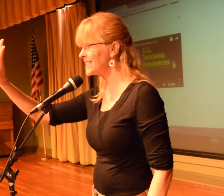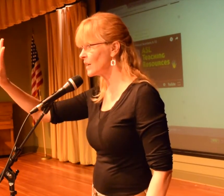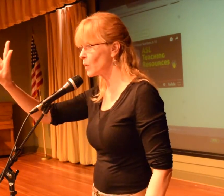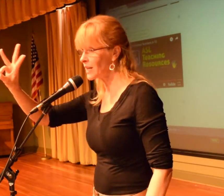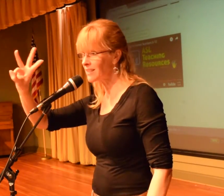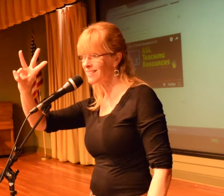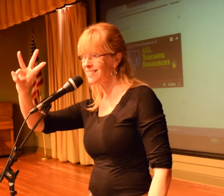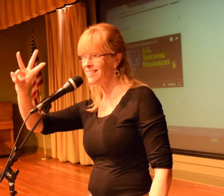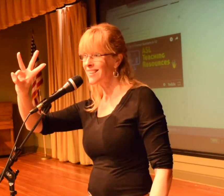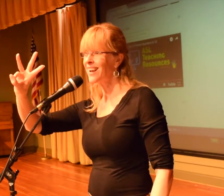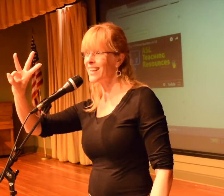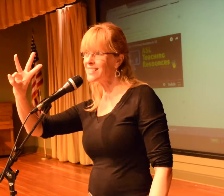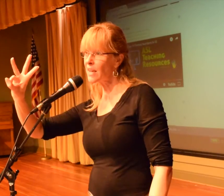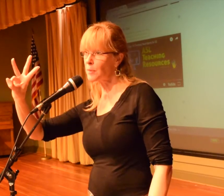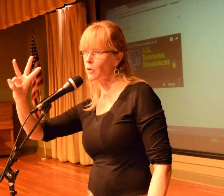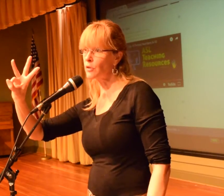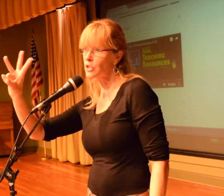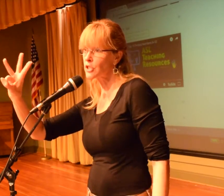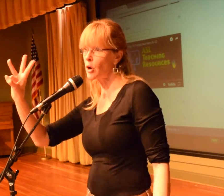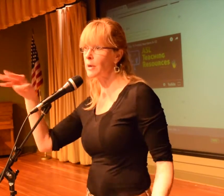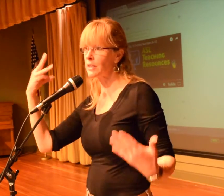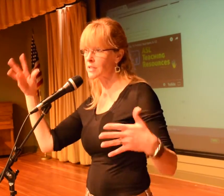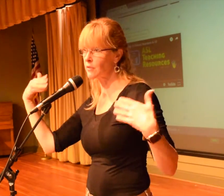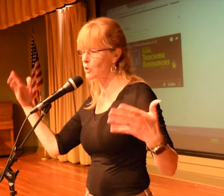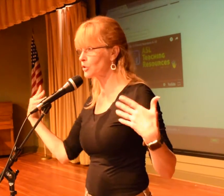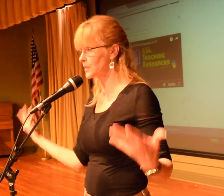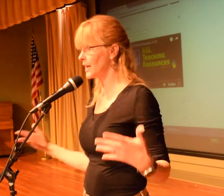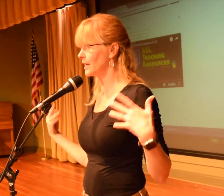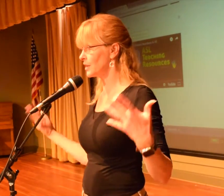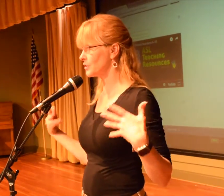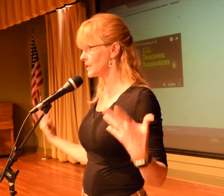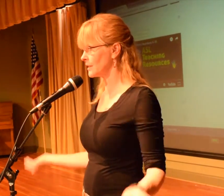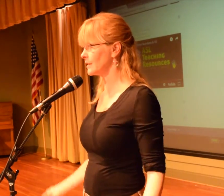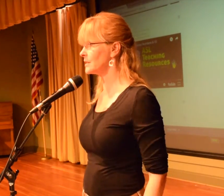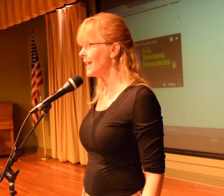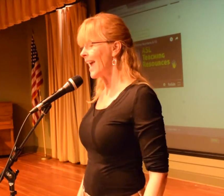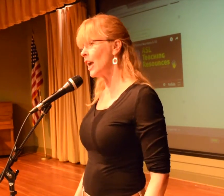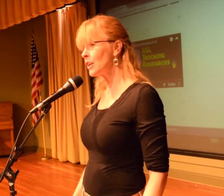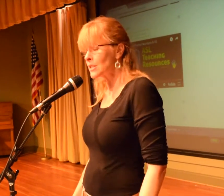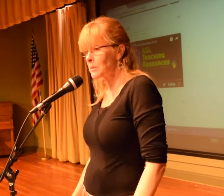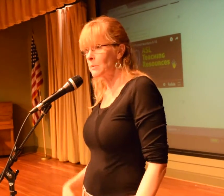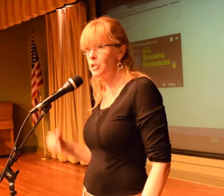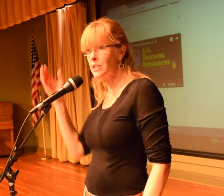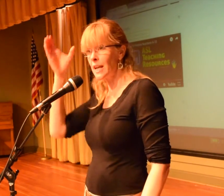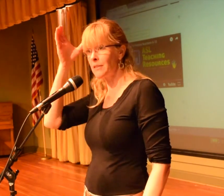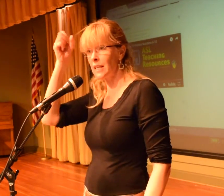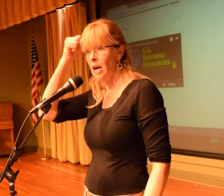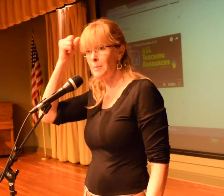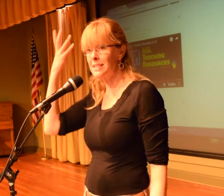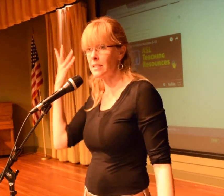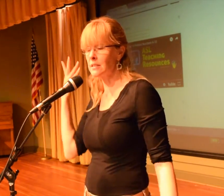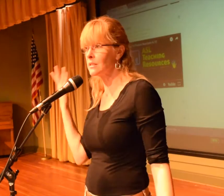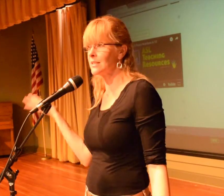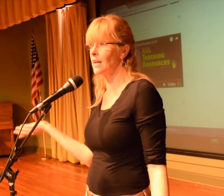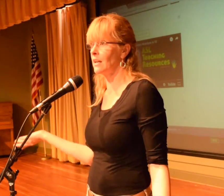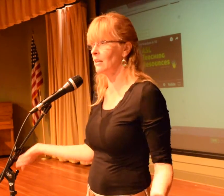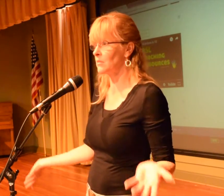and a what? And a W. You just know because of what you're saying in your sentence. And sometimes you just have to think common sense. Is that the number,